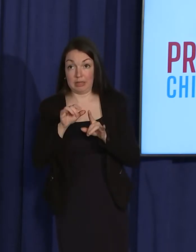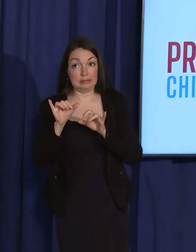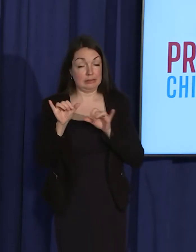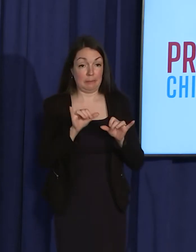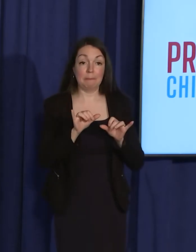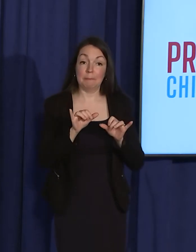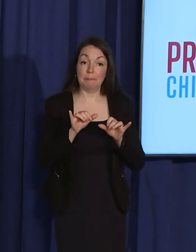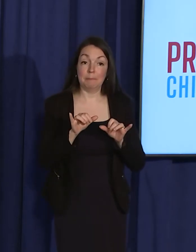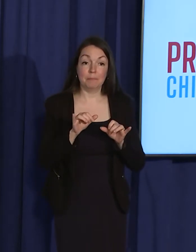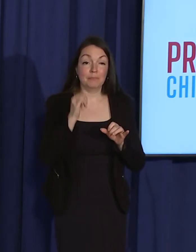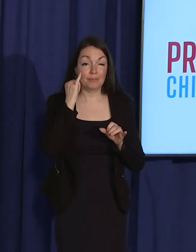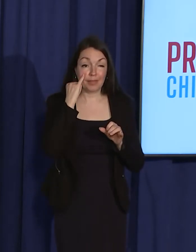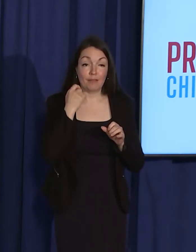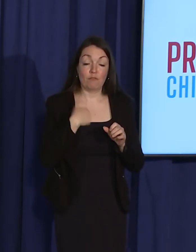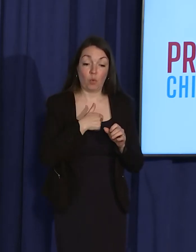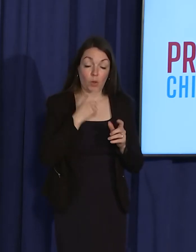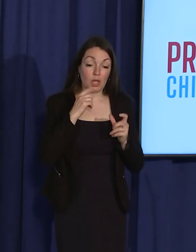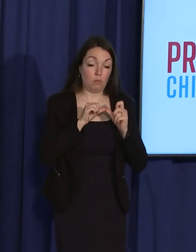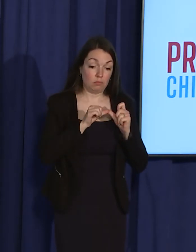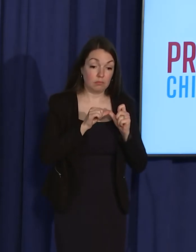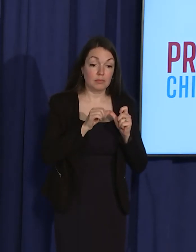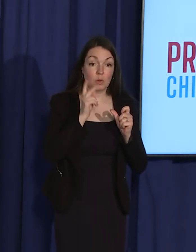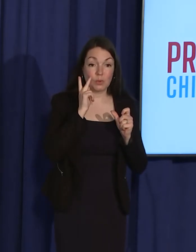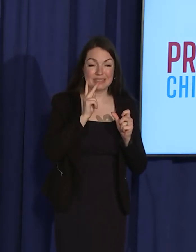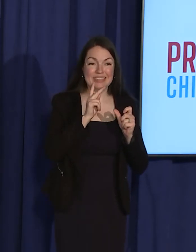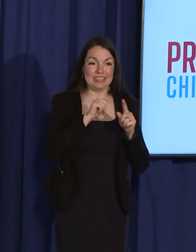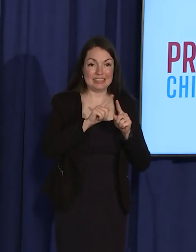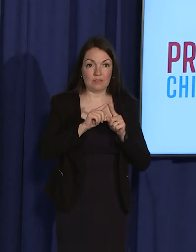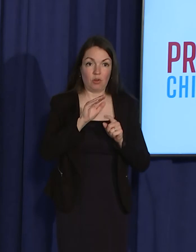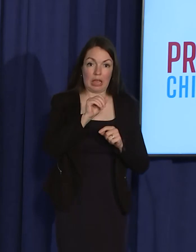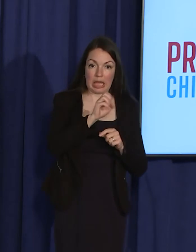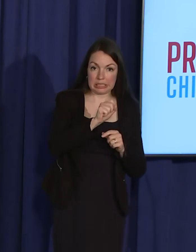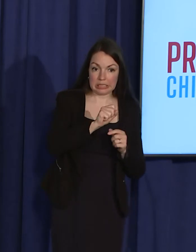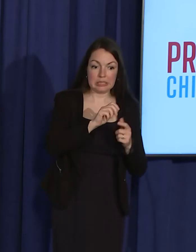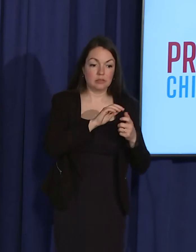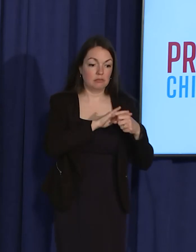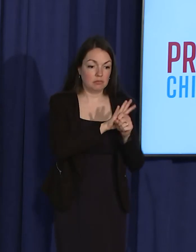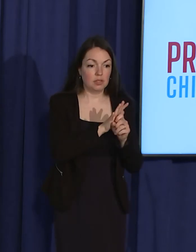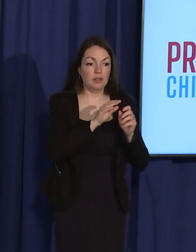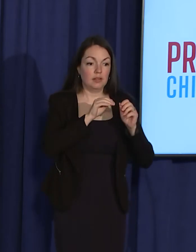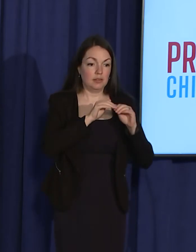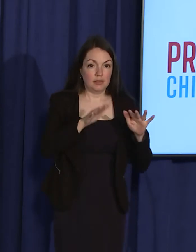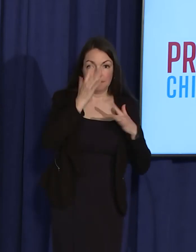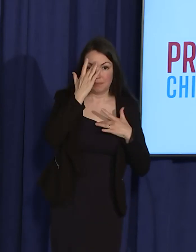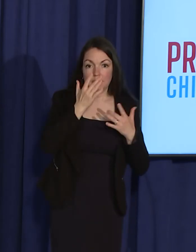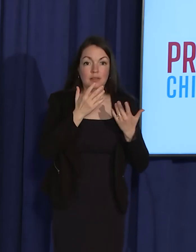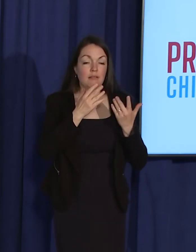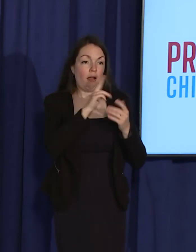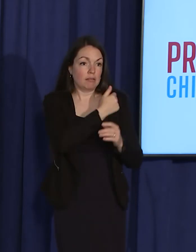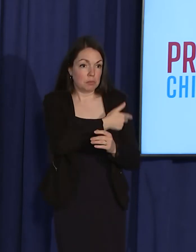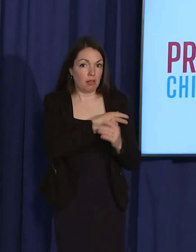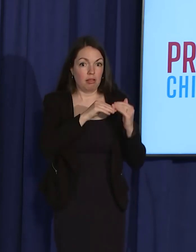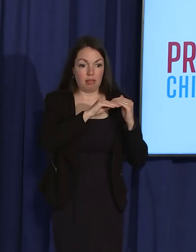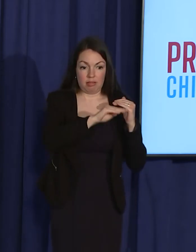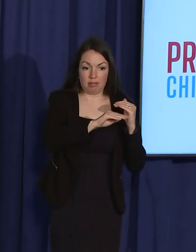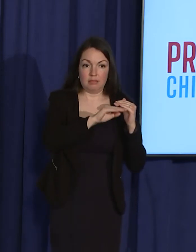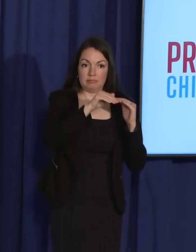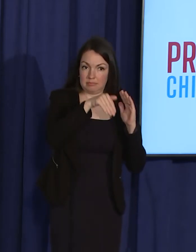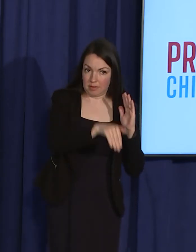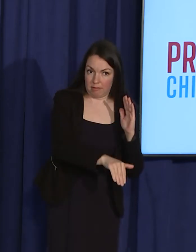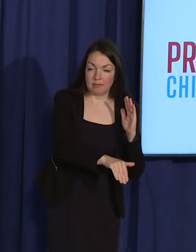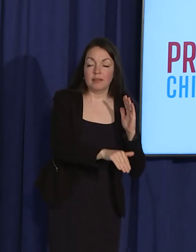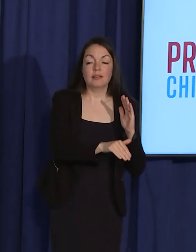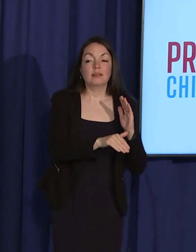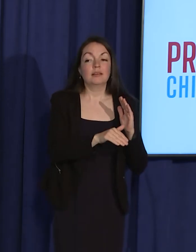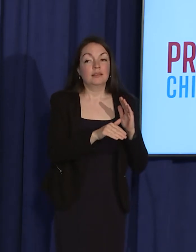can turn that dial and continue to see cases, hospitalizations, stable or declining, I do anticipate that